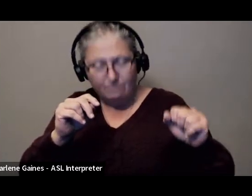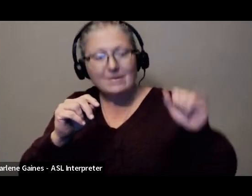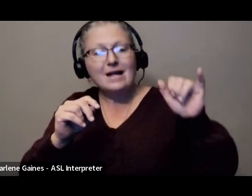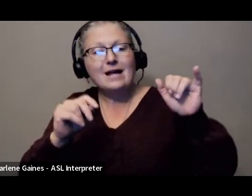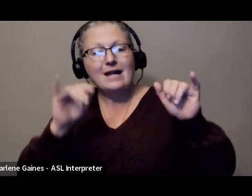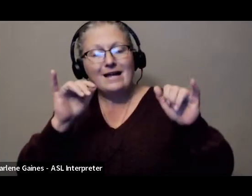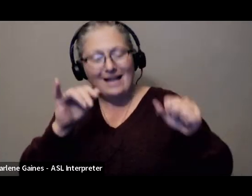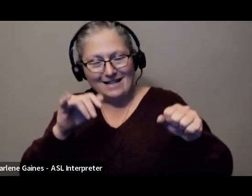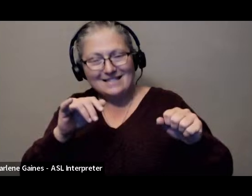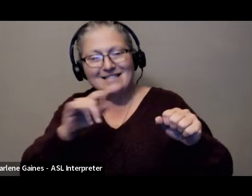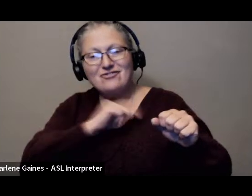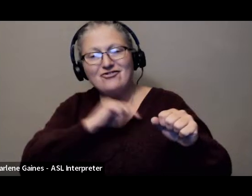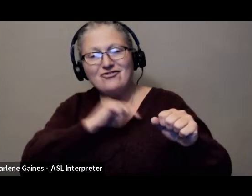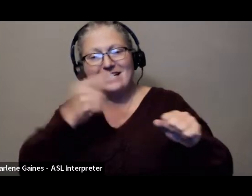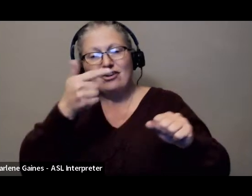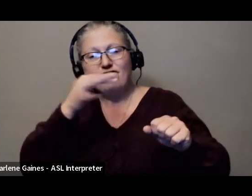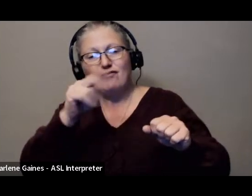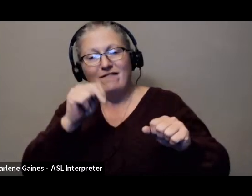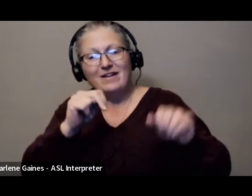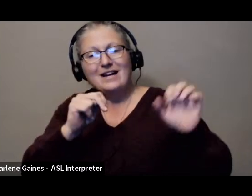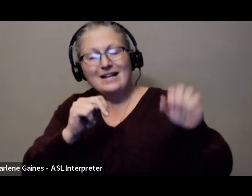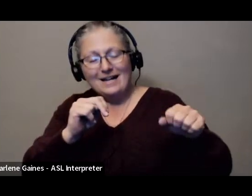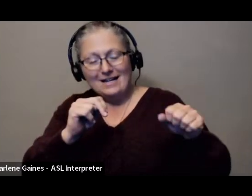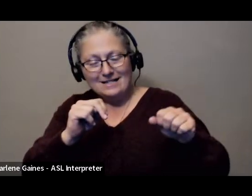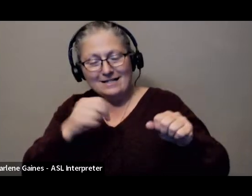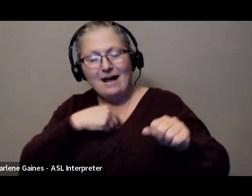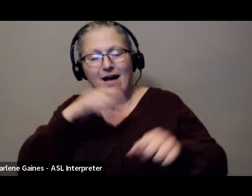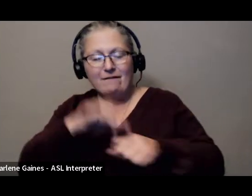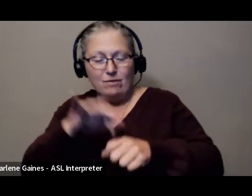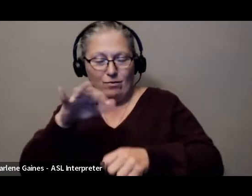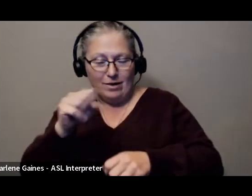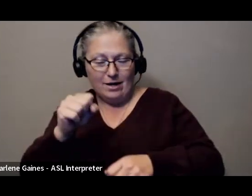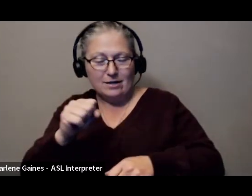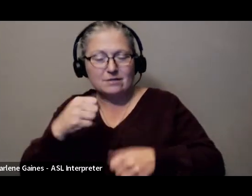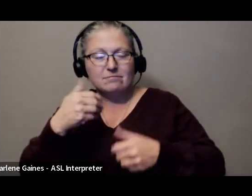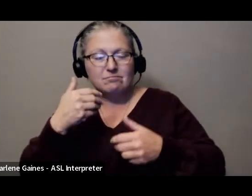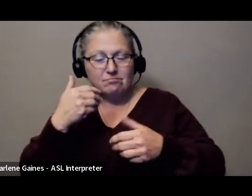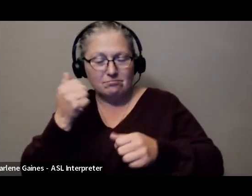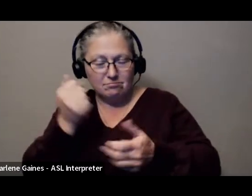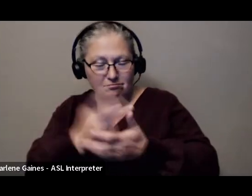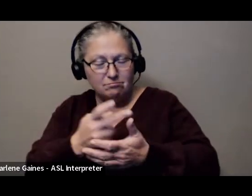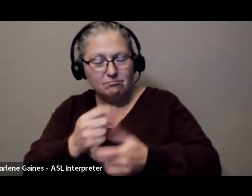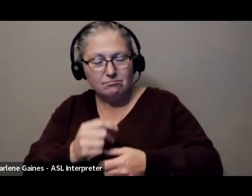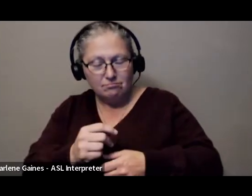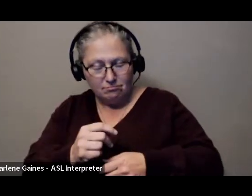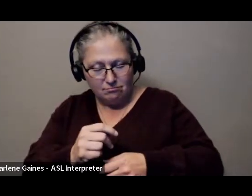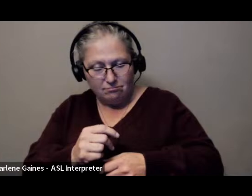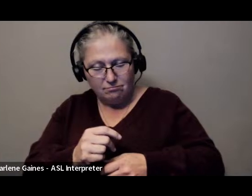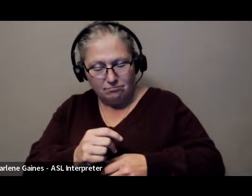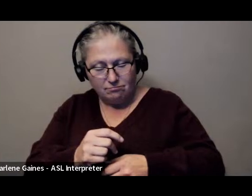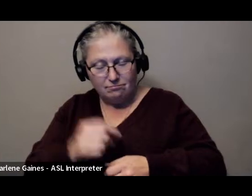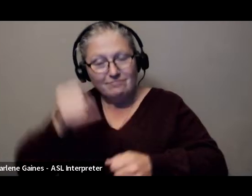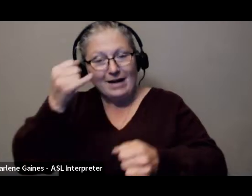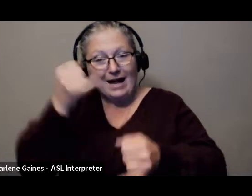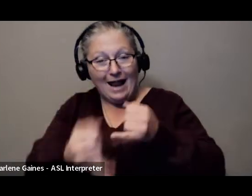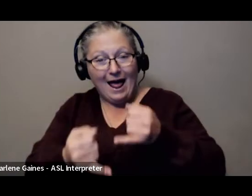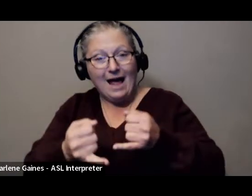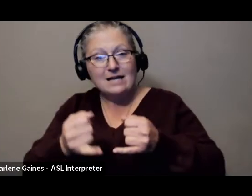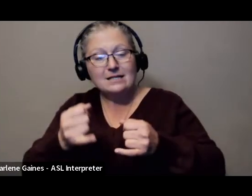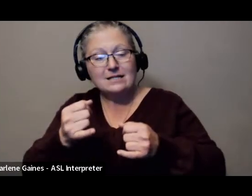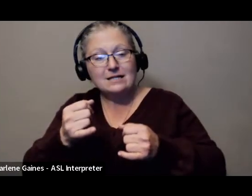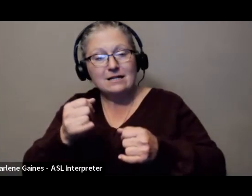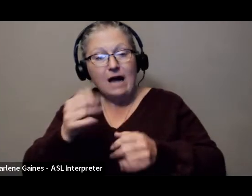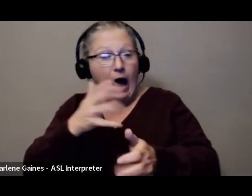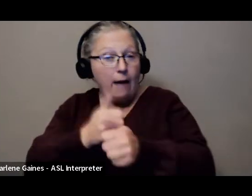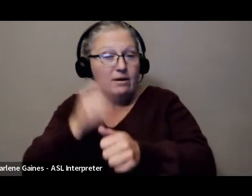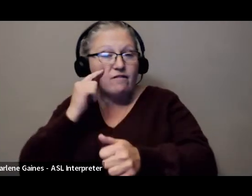Yes. trustee Griffin, Yes. and I vote yes. Motion carries. Last item. Last item is an update